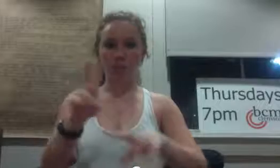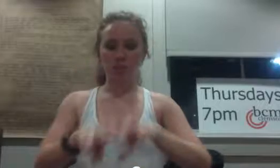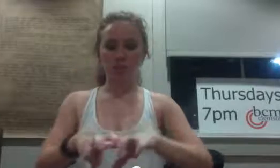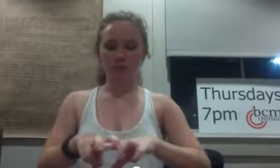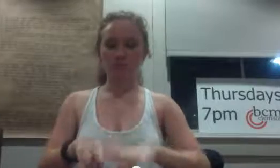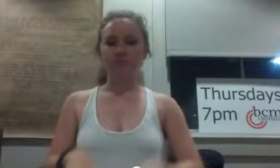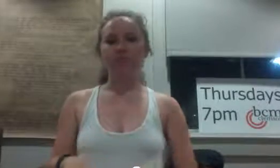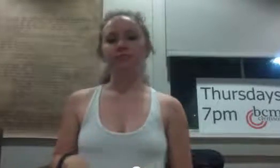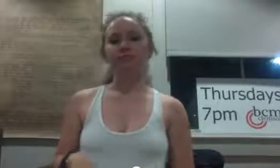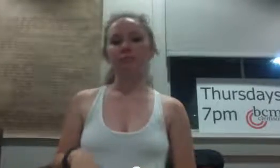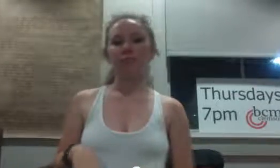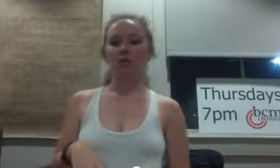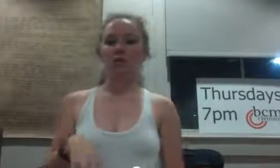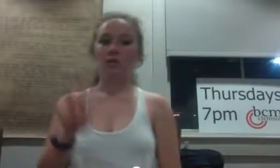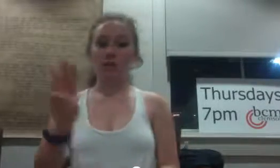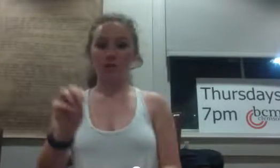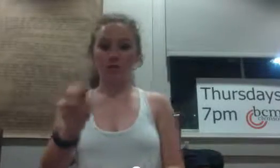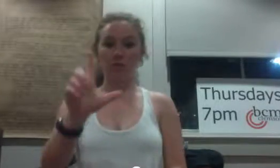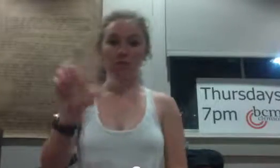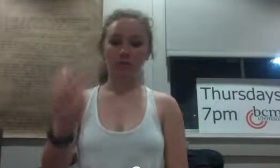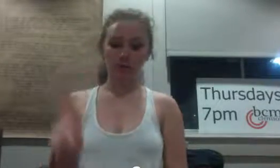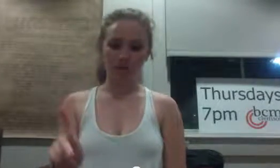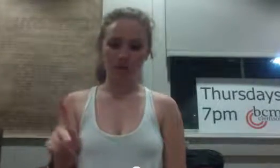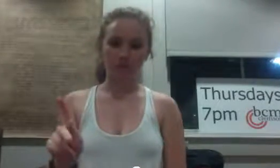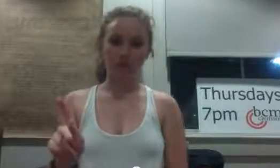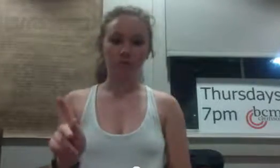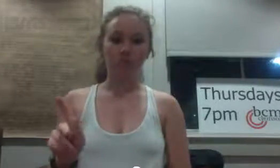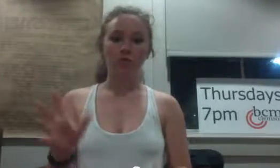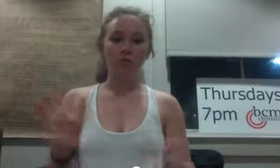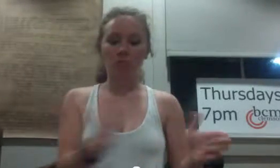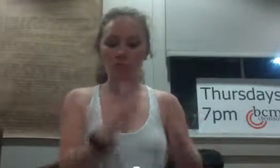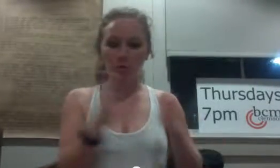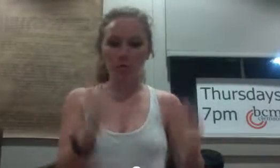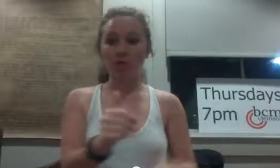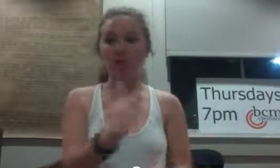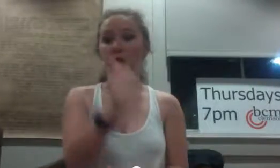decided that you can't separate and segregate buses.